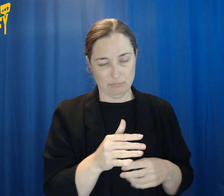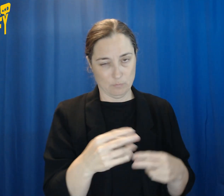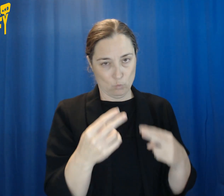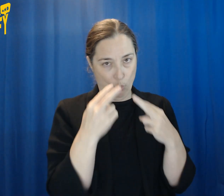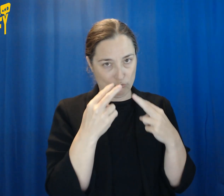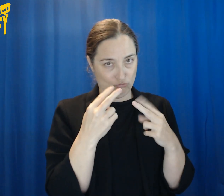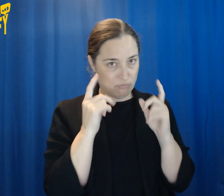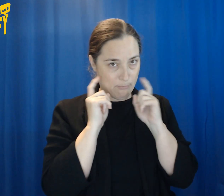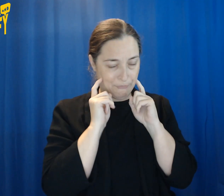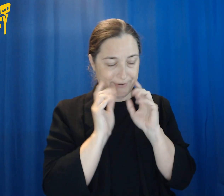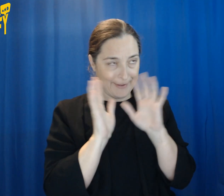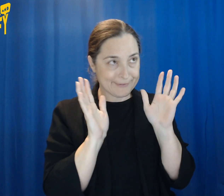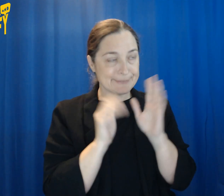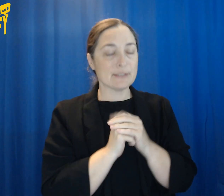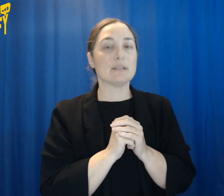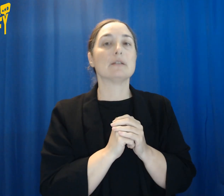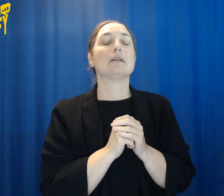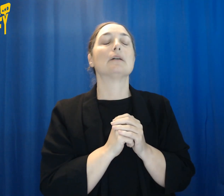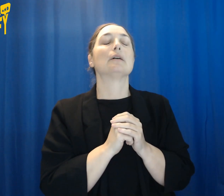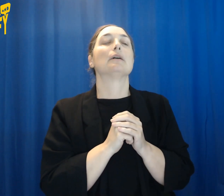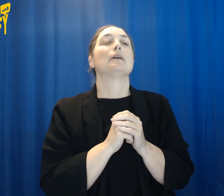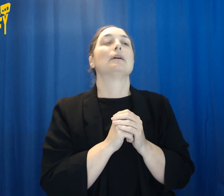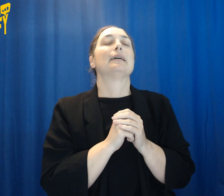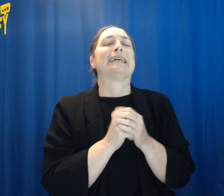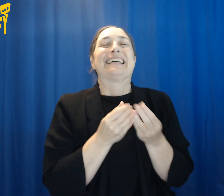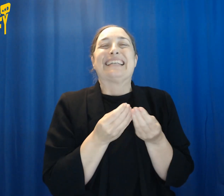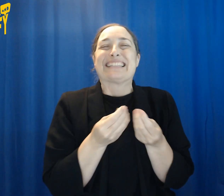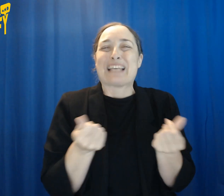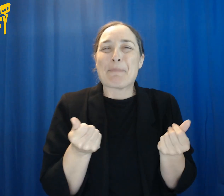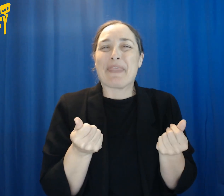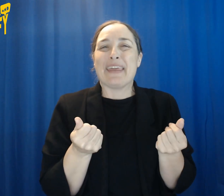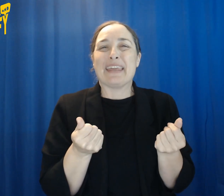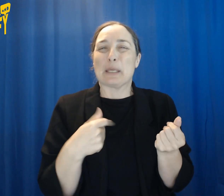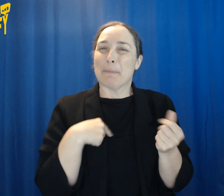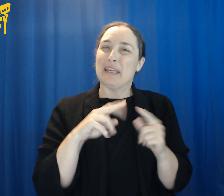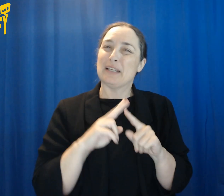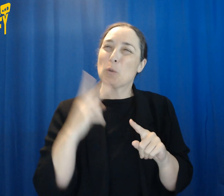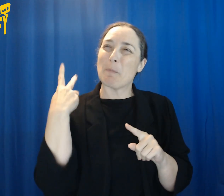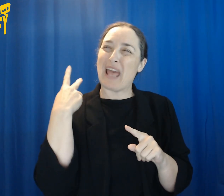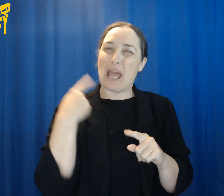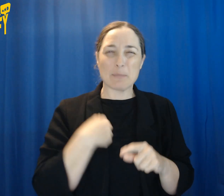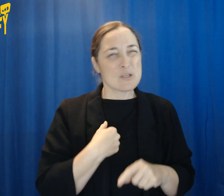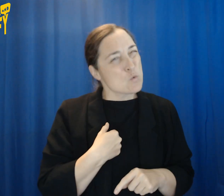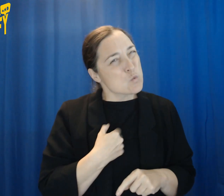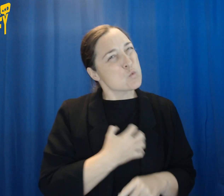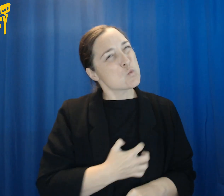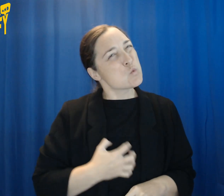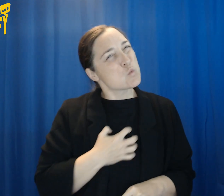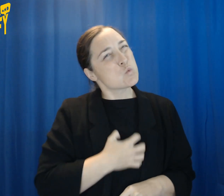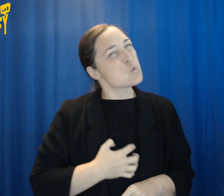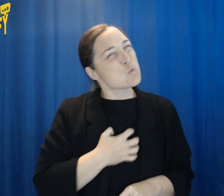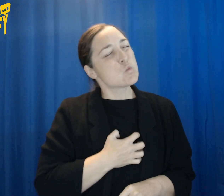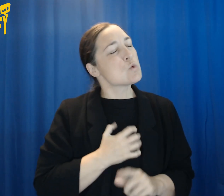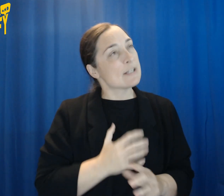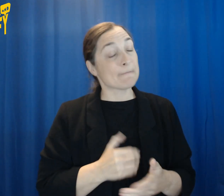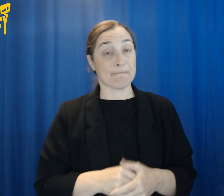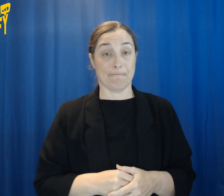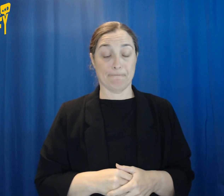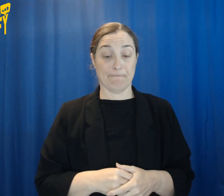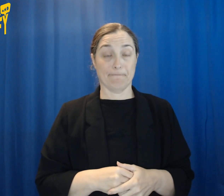and it didn't make it into the book. And it was just something that, on looking back, really pisses me off. So I left home to go and